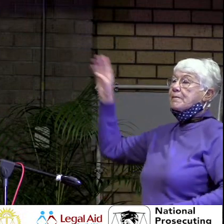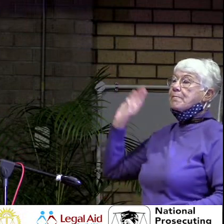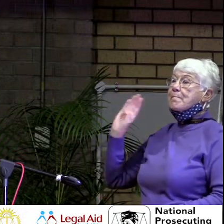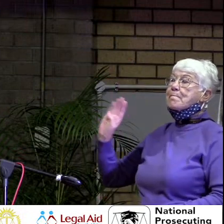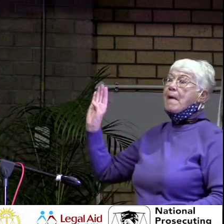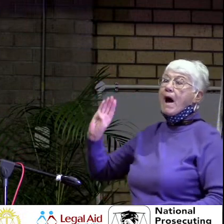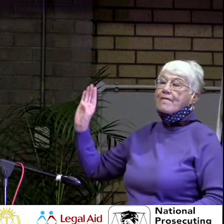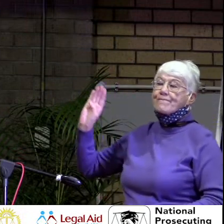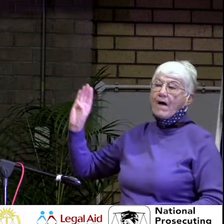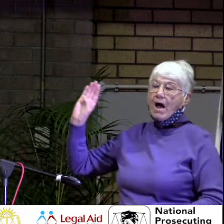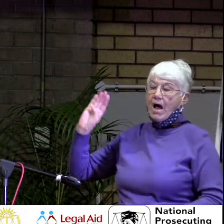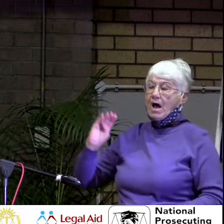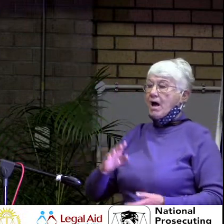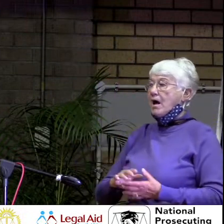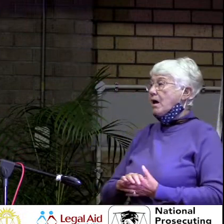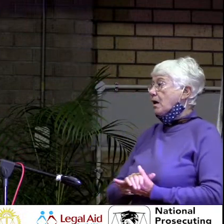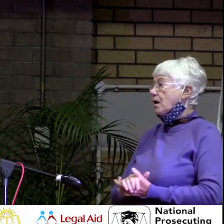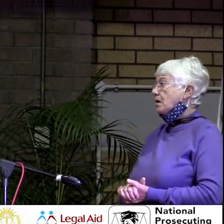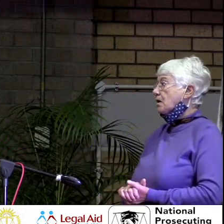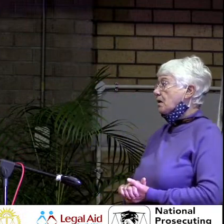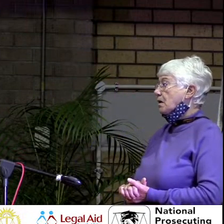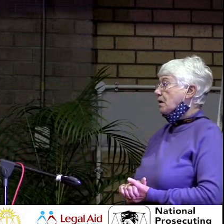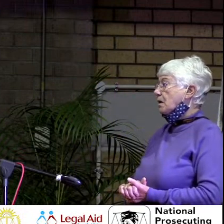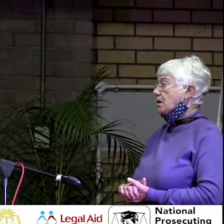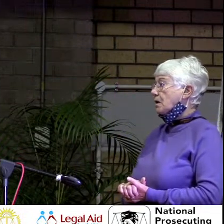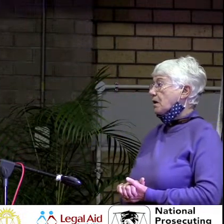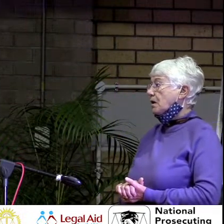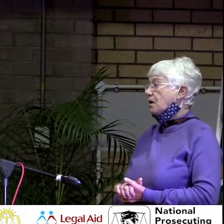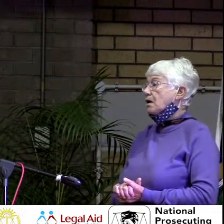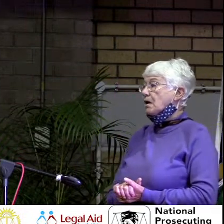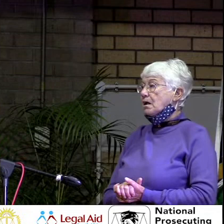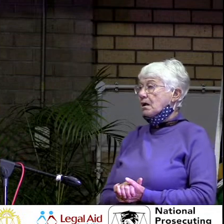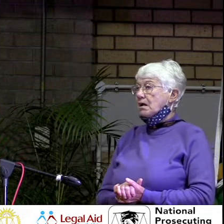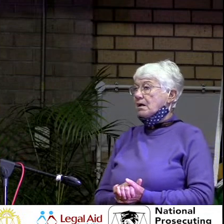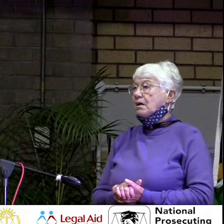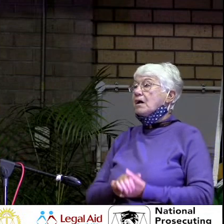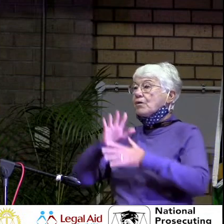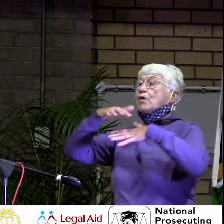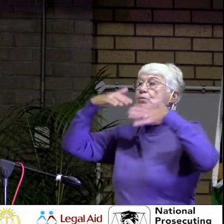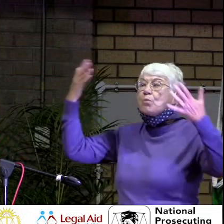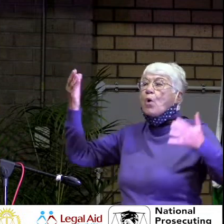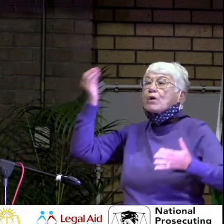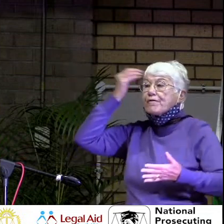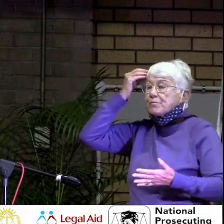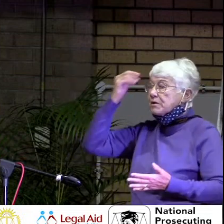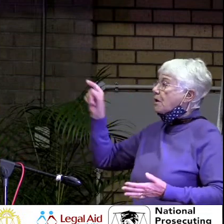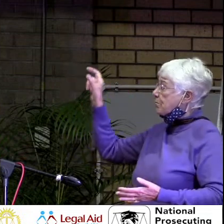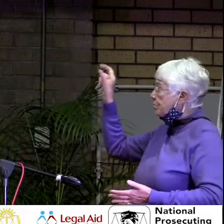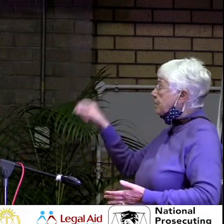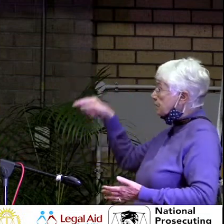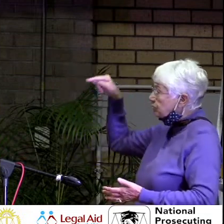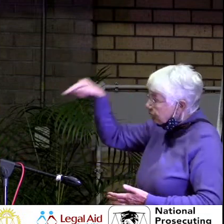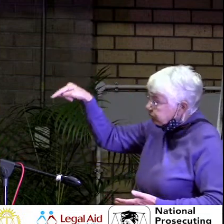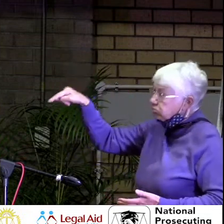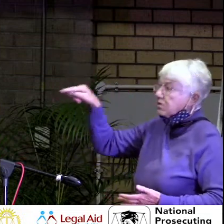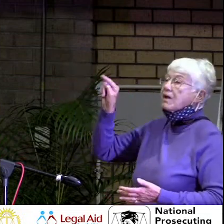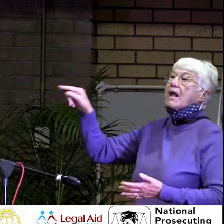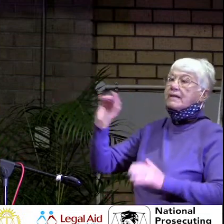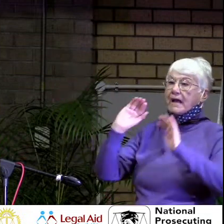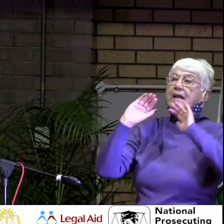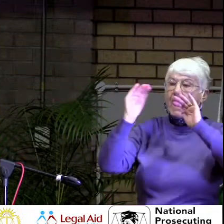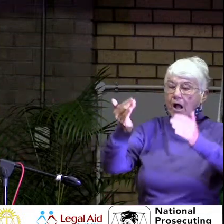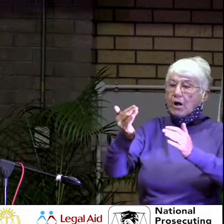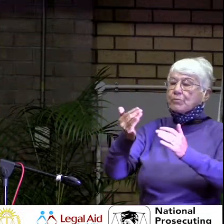Ms. Nobuhle Malunga, is here if anyone needs more information. And again, it's an effort at